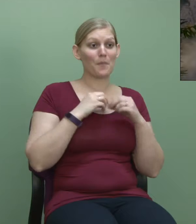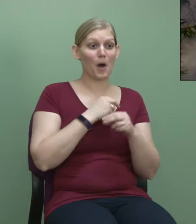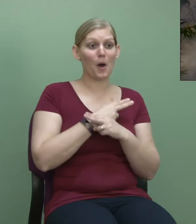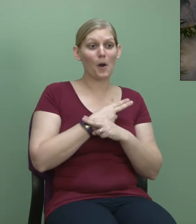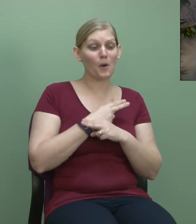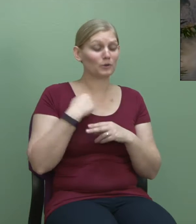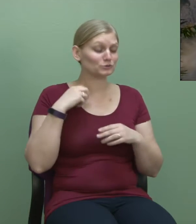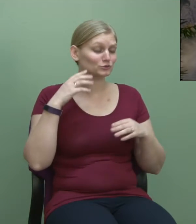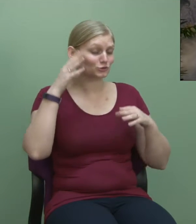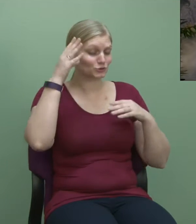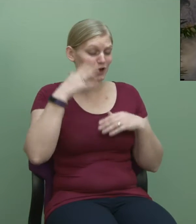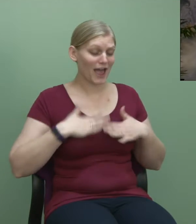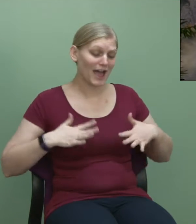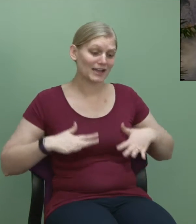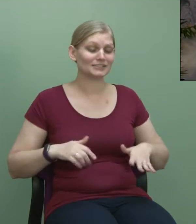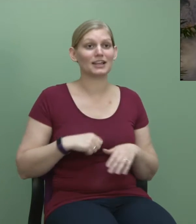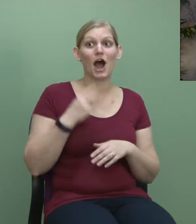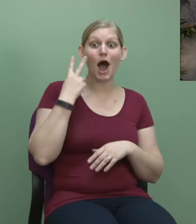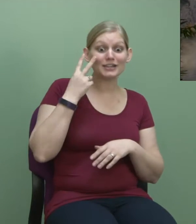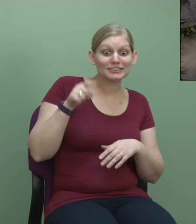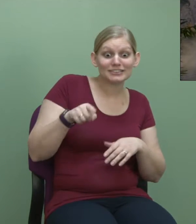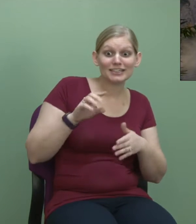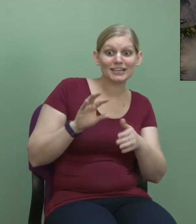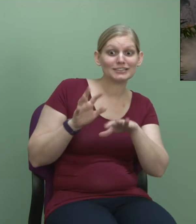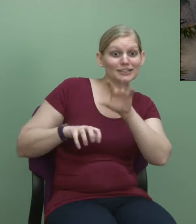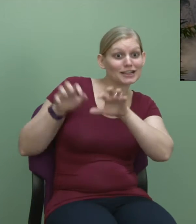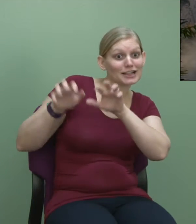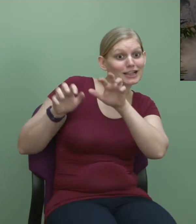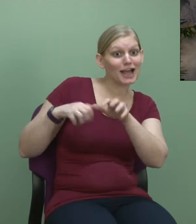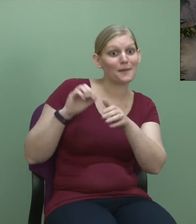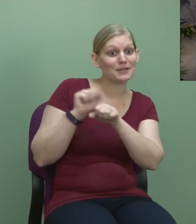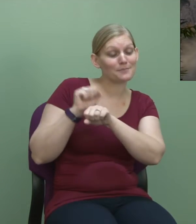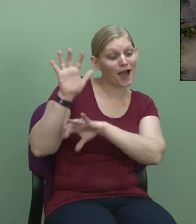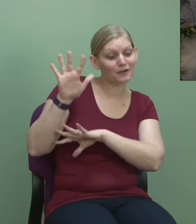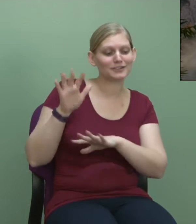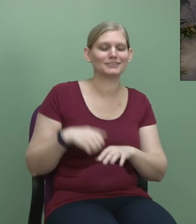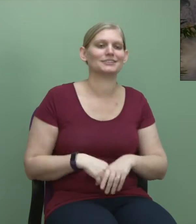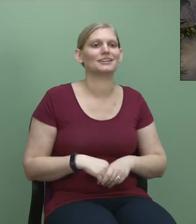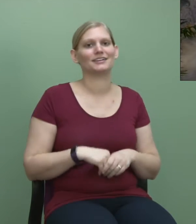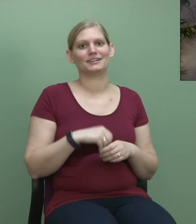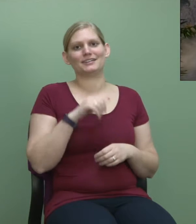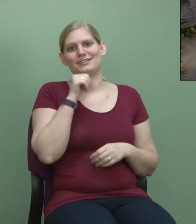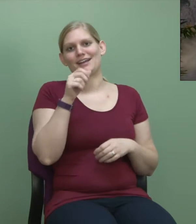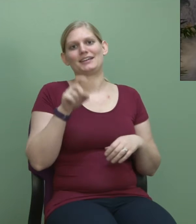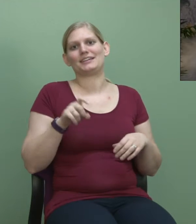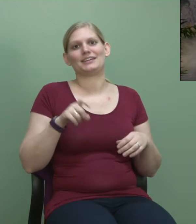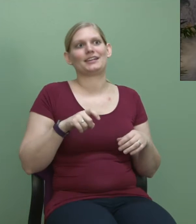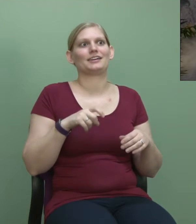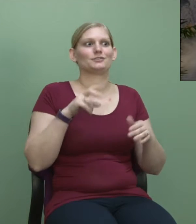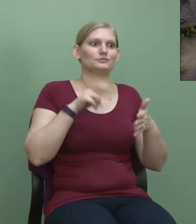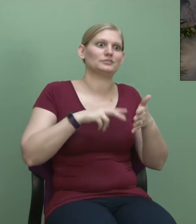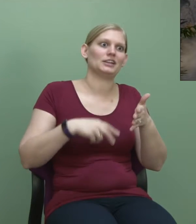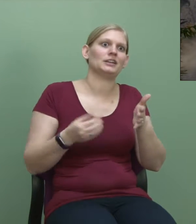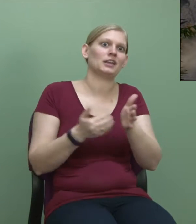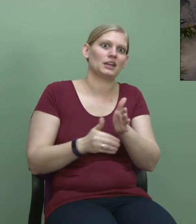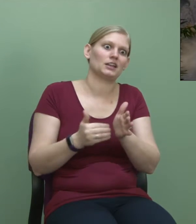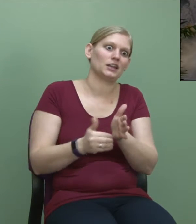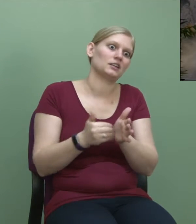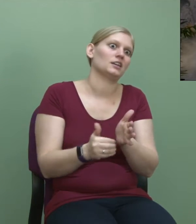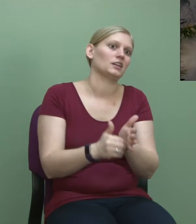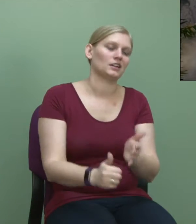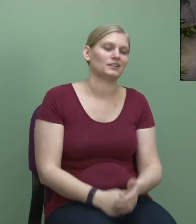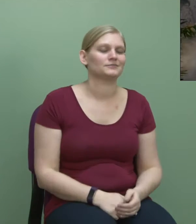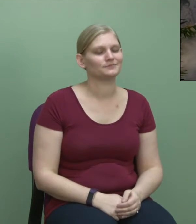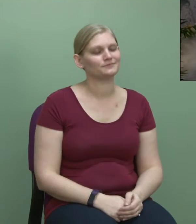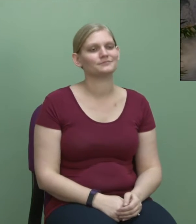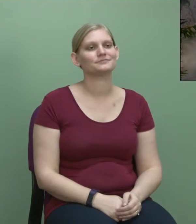the mountain, and discuss those things with them rather than always reading the same story again and again. As